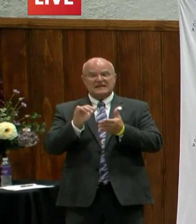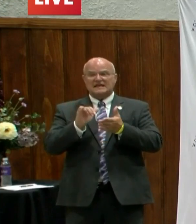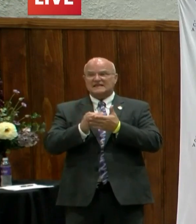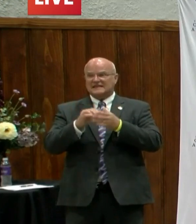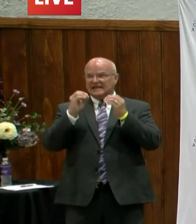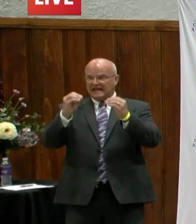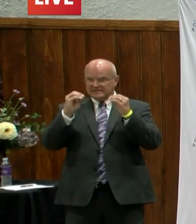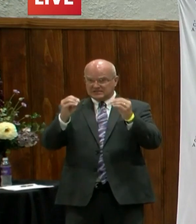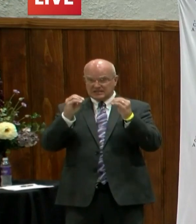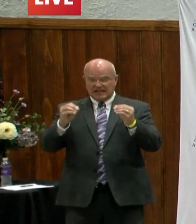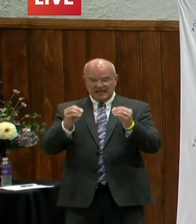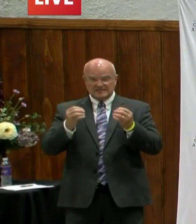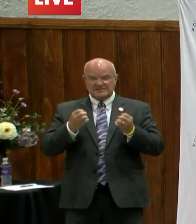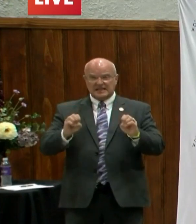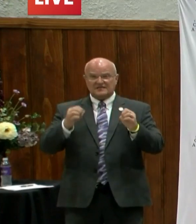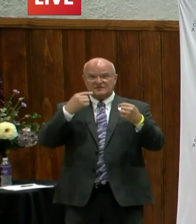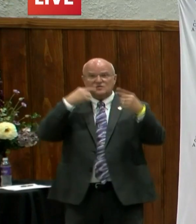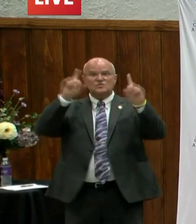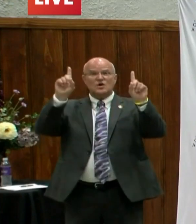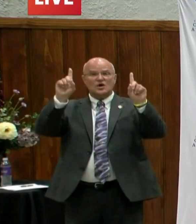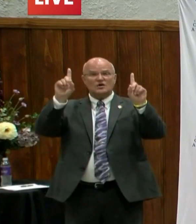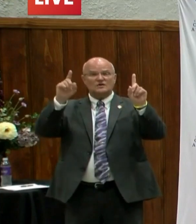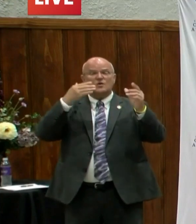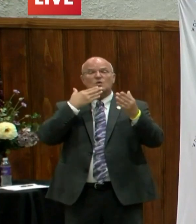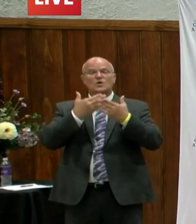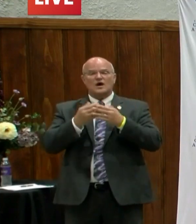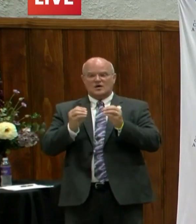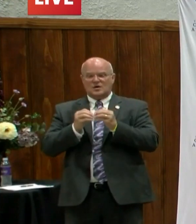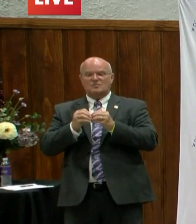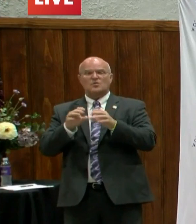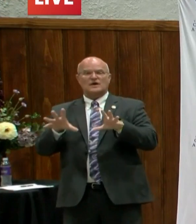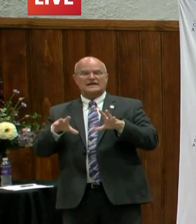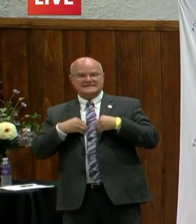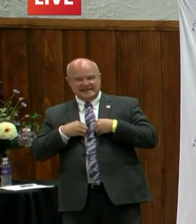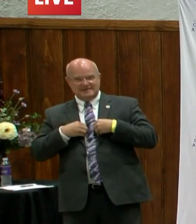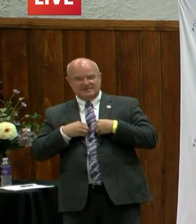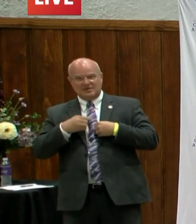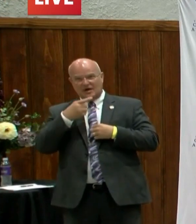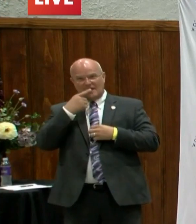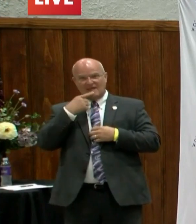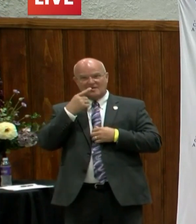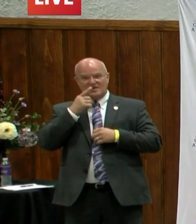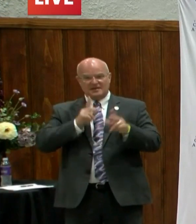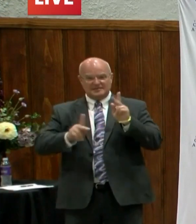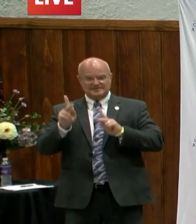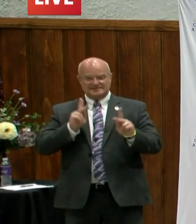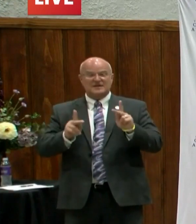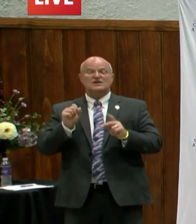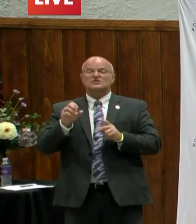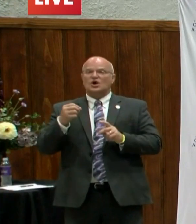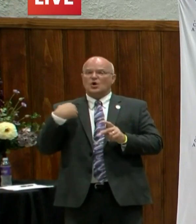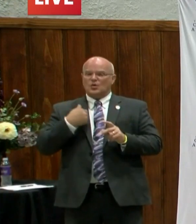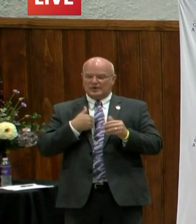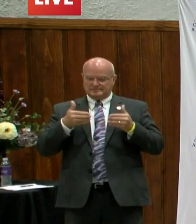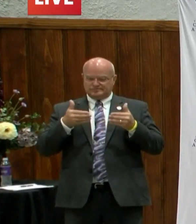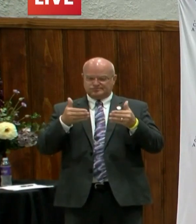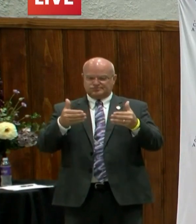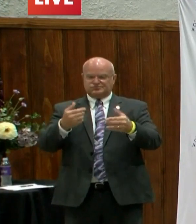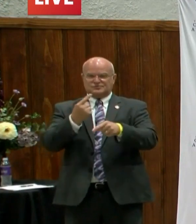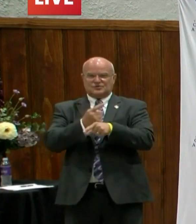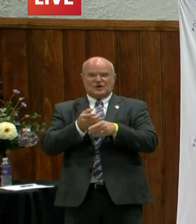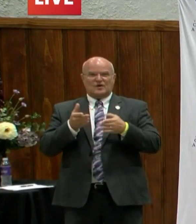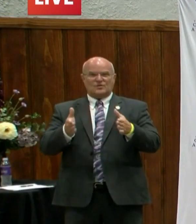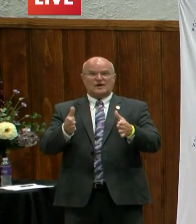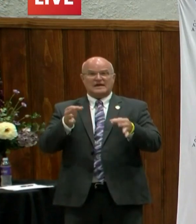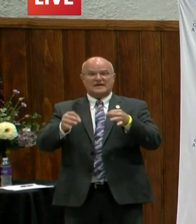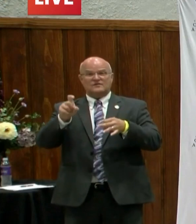the education effort work very well where it's more acceptable in the public. And so we're moving in the right direction.